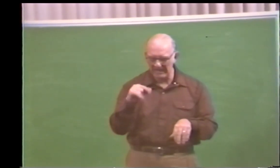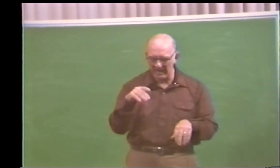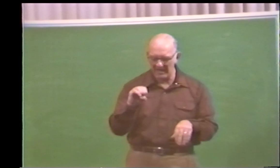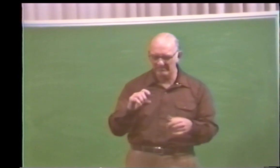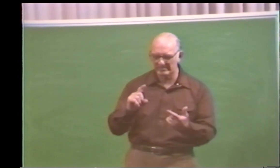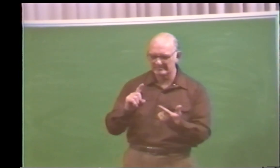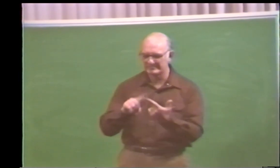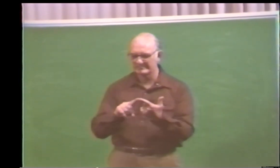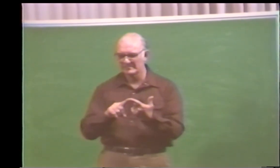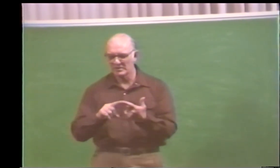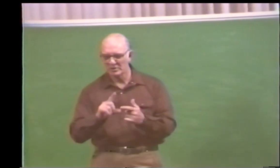stereotype.